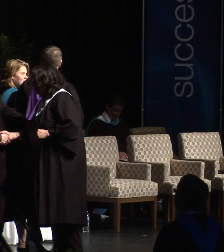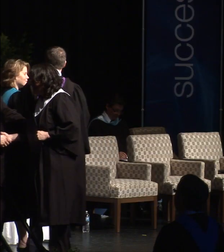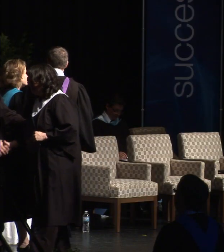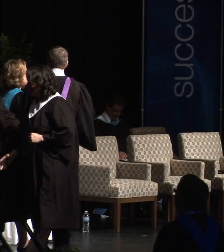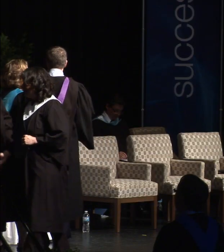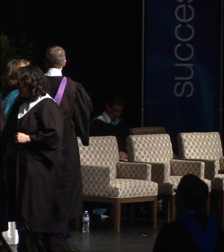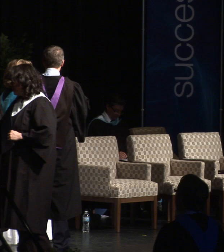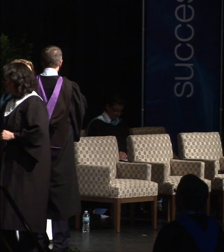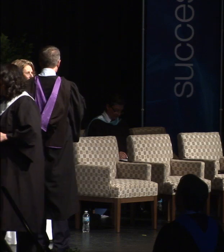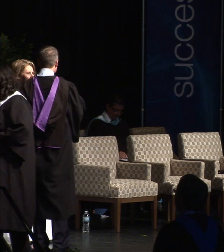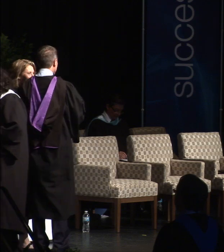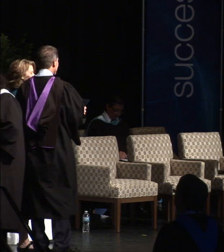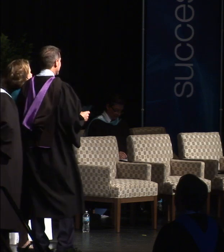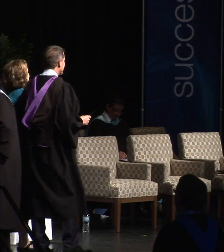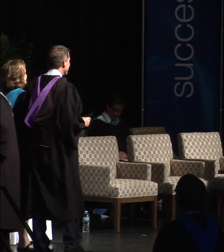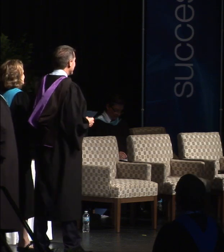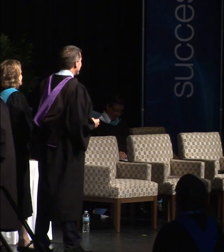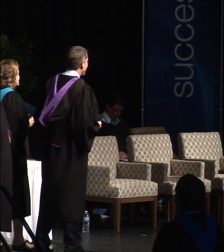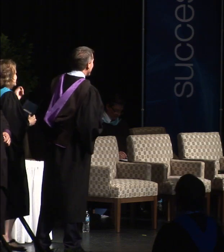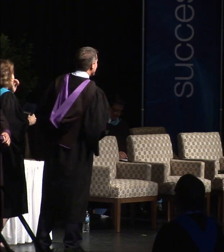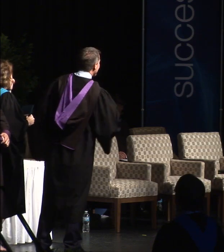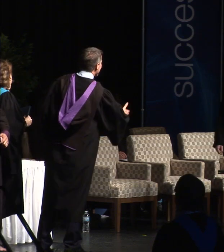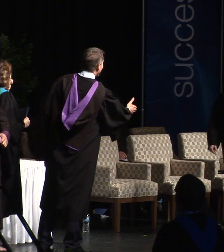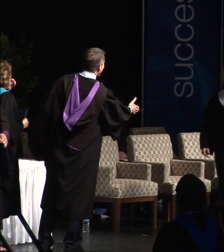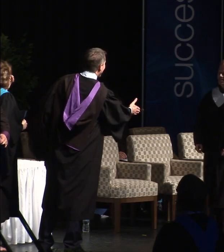Stephen Joseph Huntington.